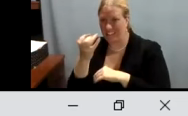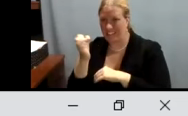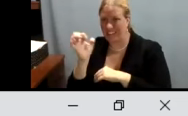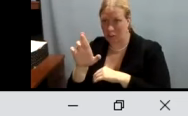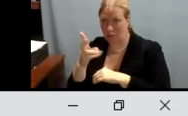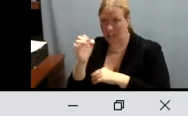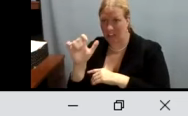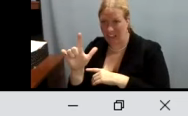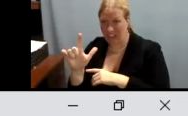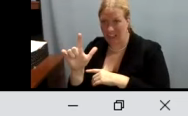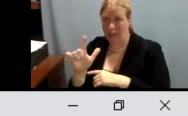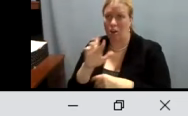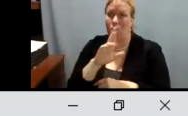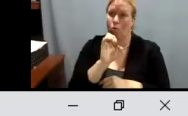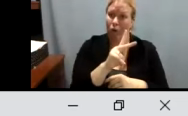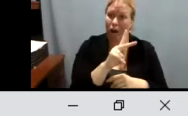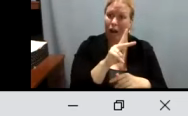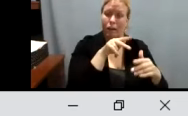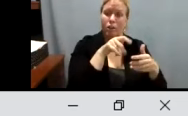Rock Street is in.